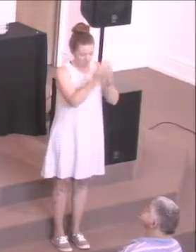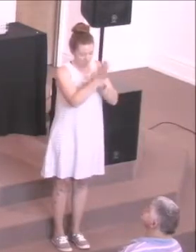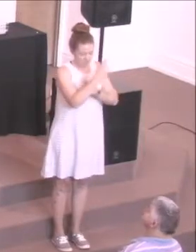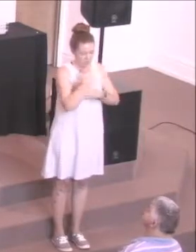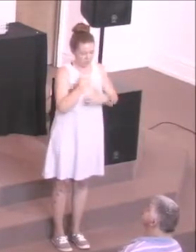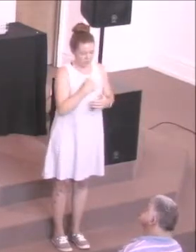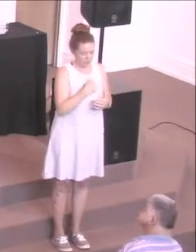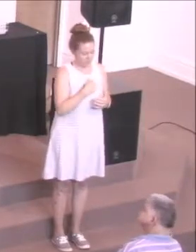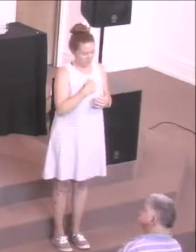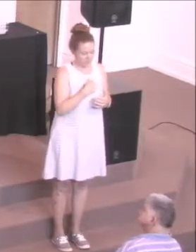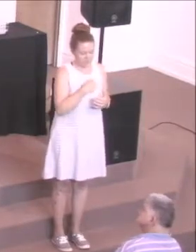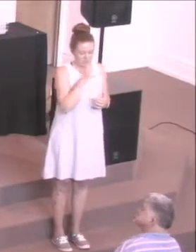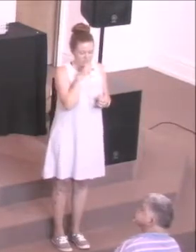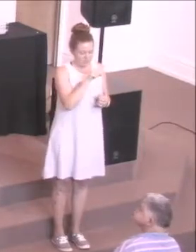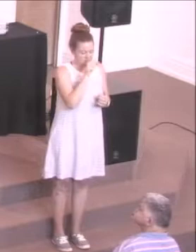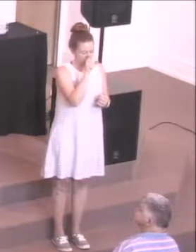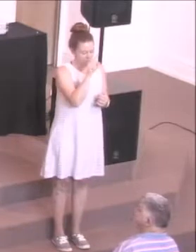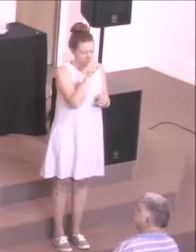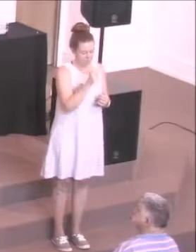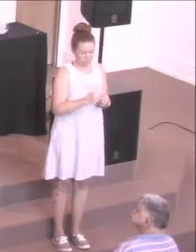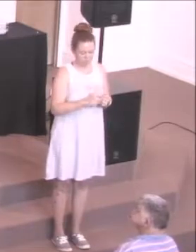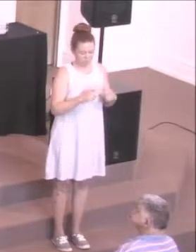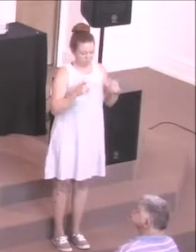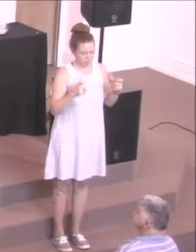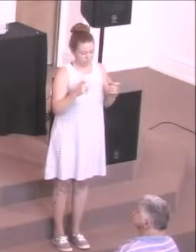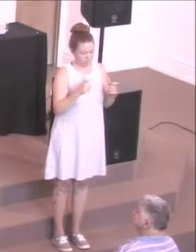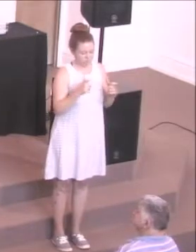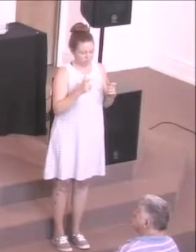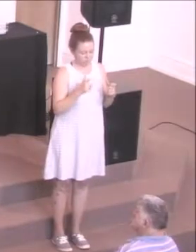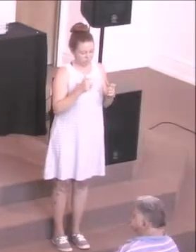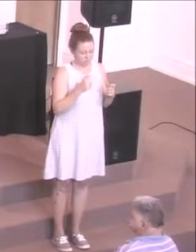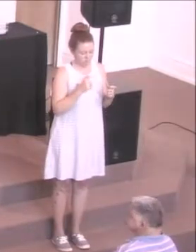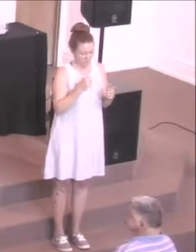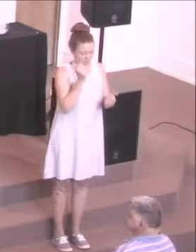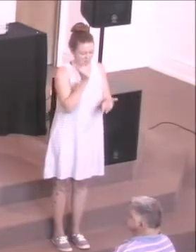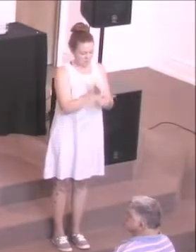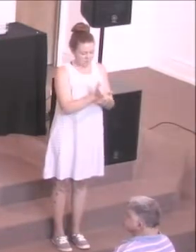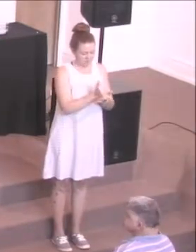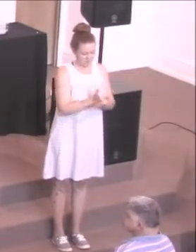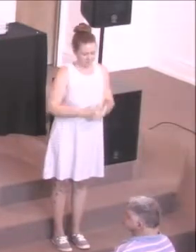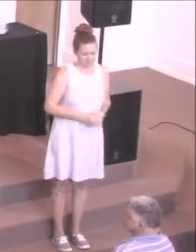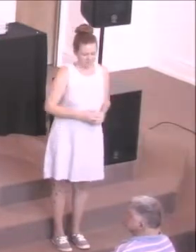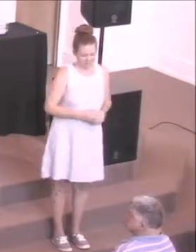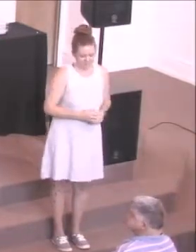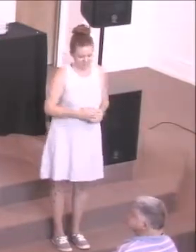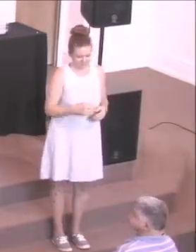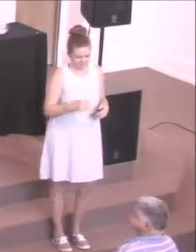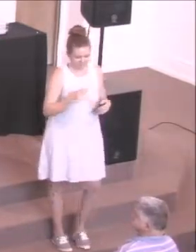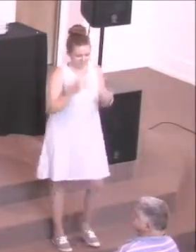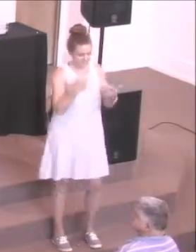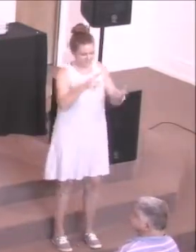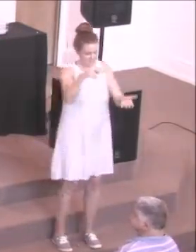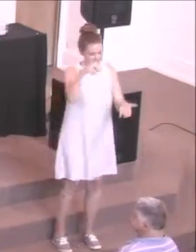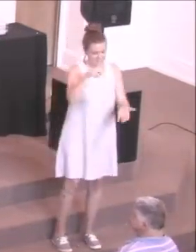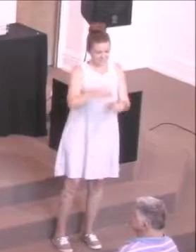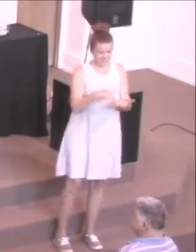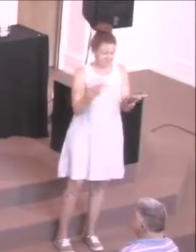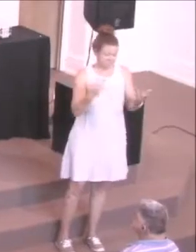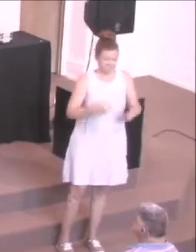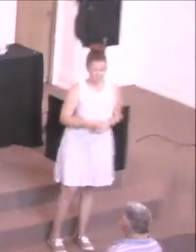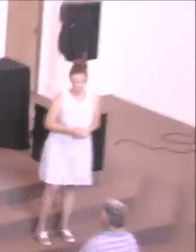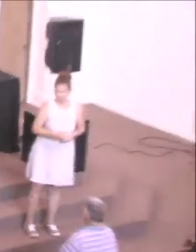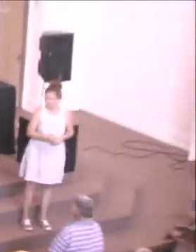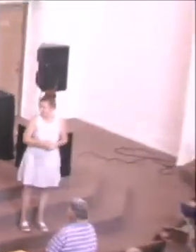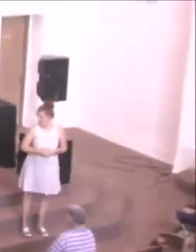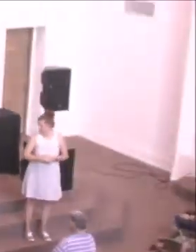so much. And we're going to pray this in the name of Jesus. Amen. Amen. Let's all stand tonight.